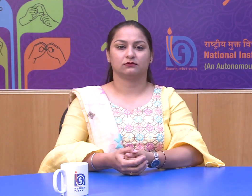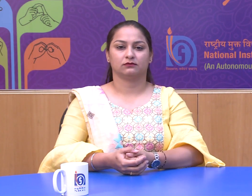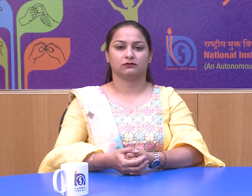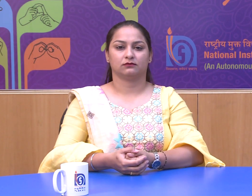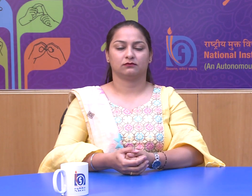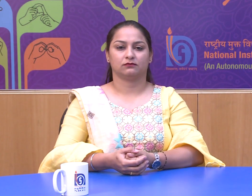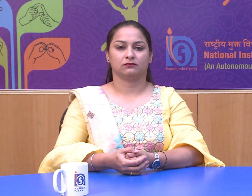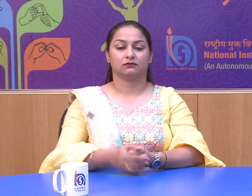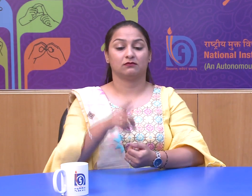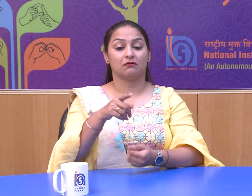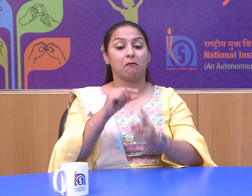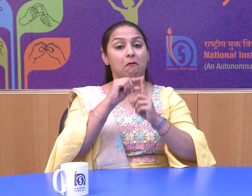and the Pandyas,